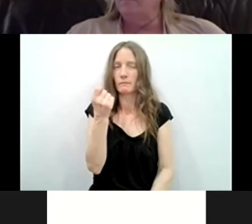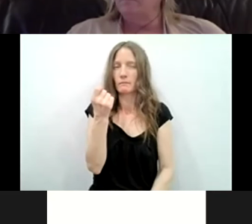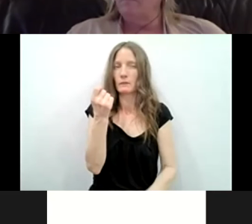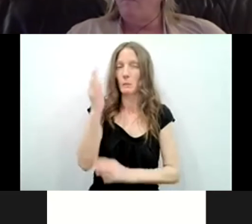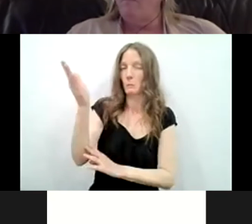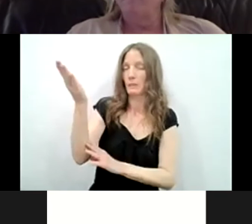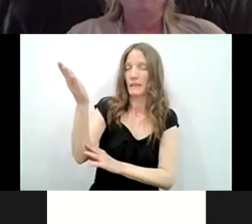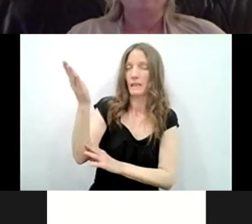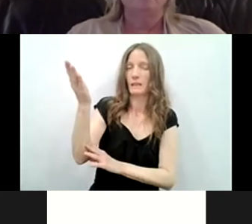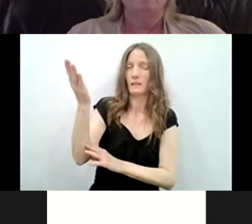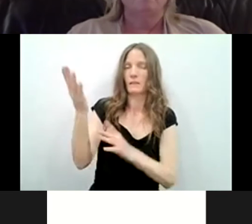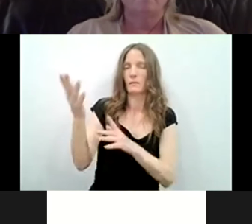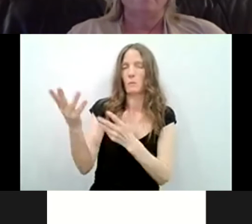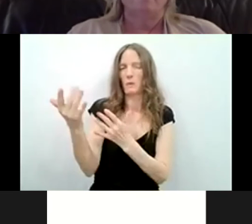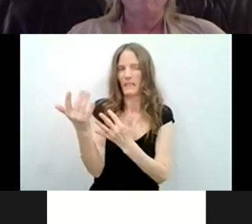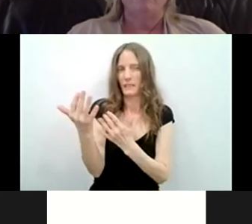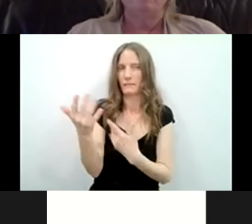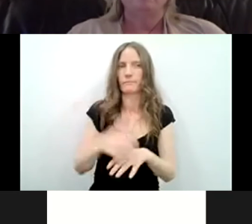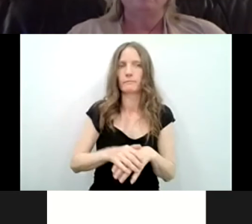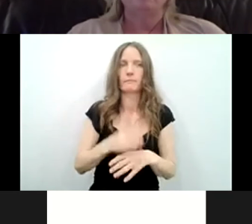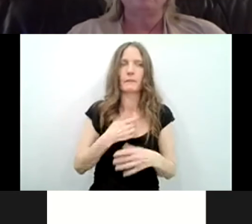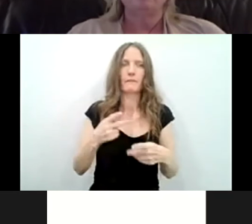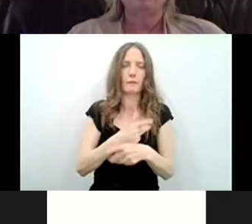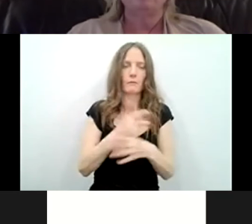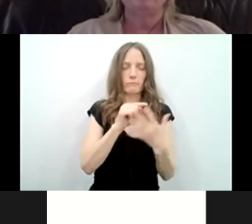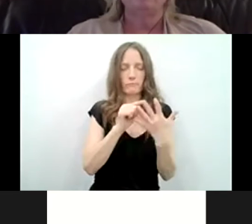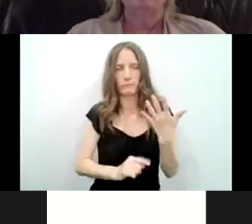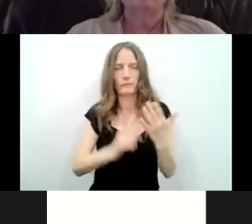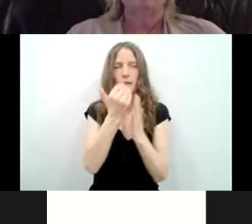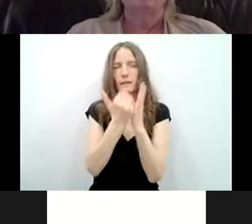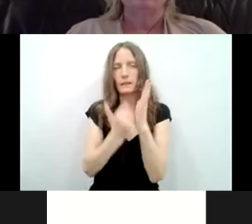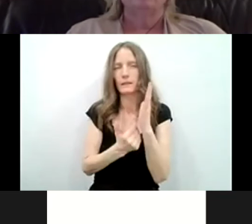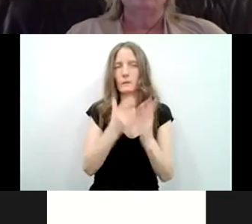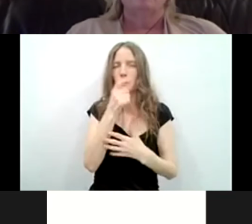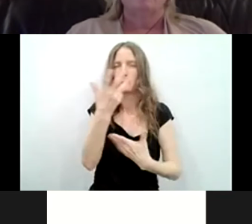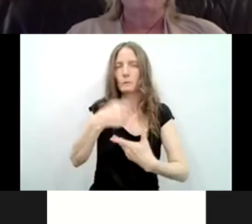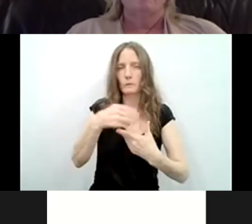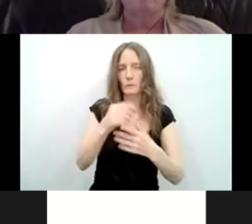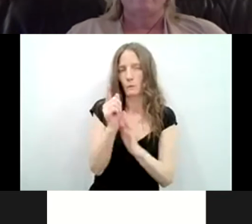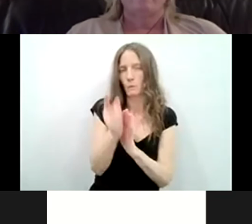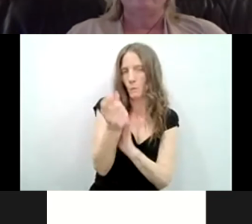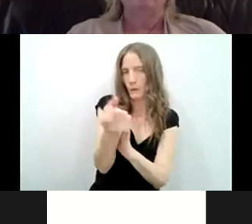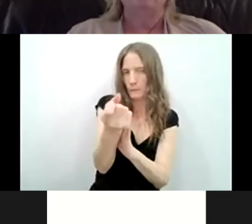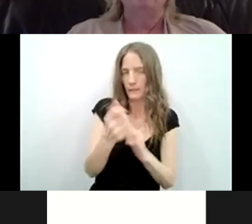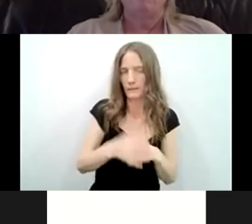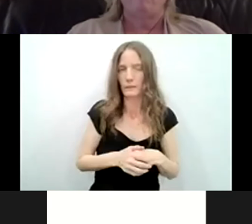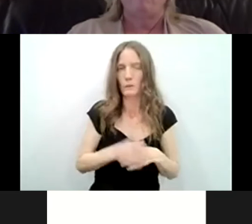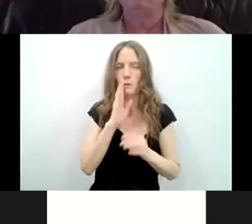logistics here with our participant list. So please bear with me for a moment.